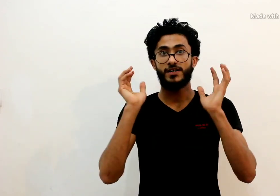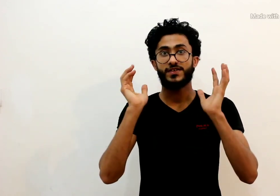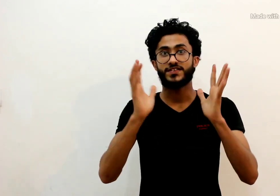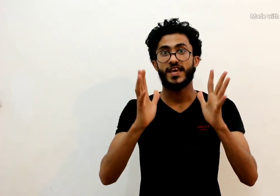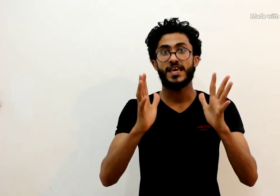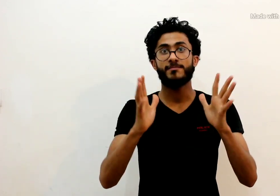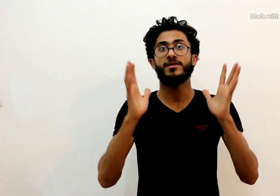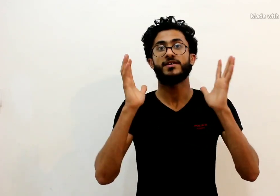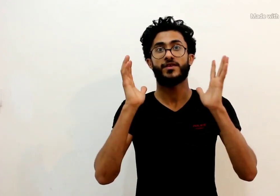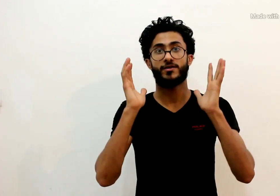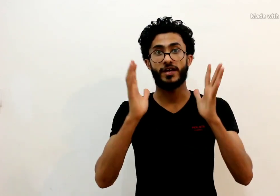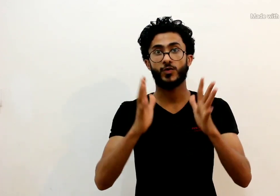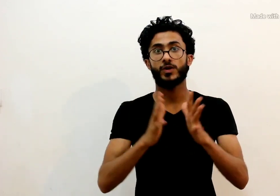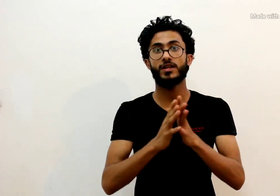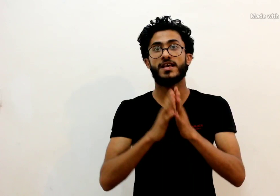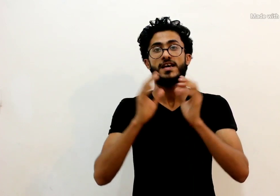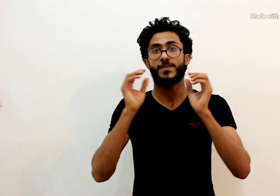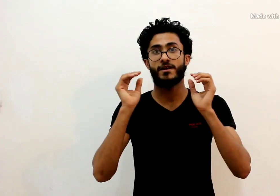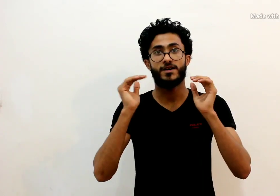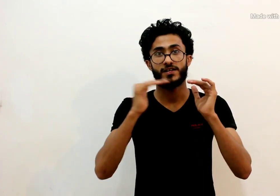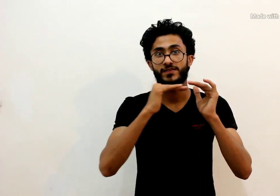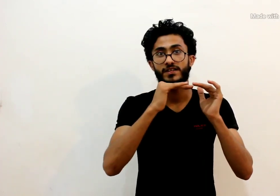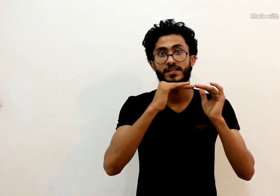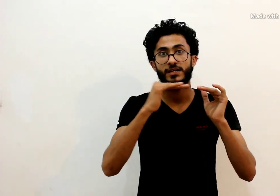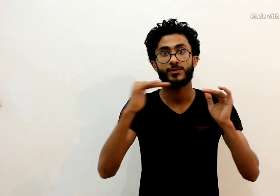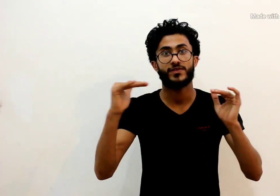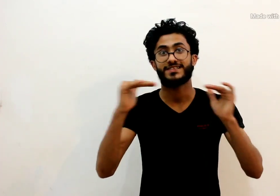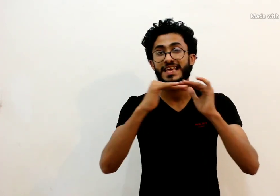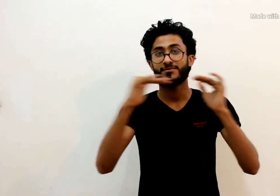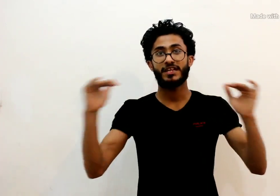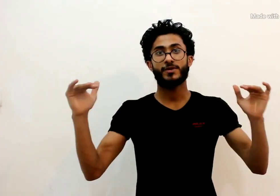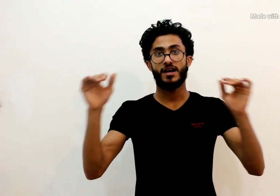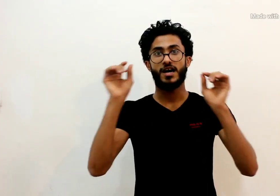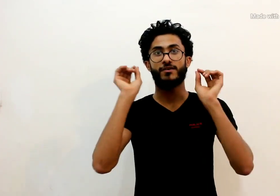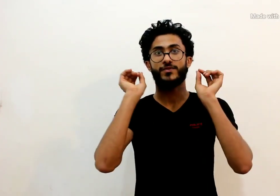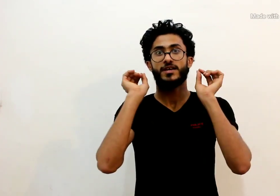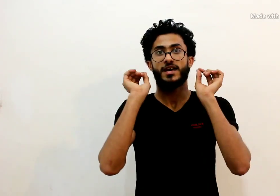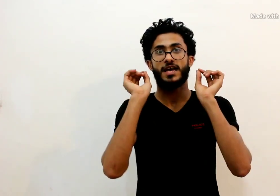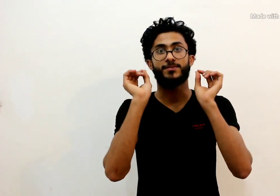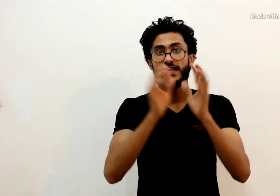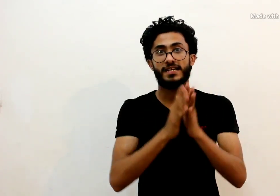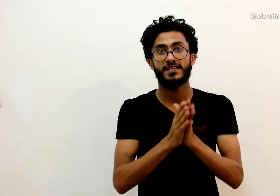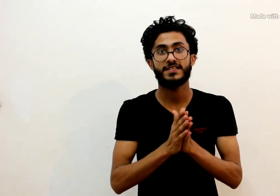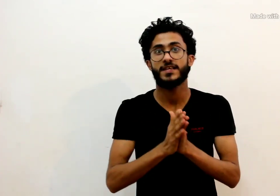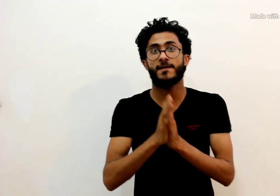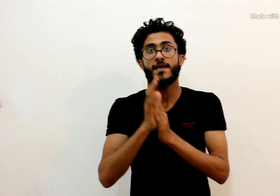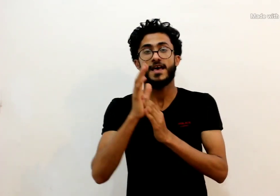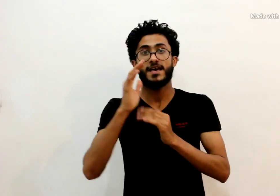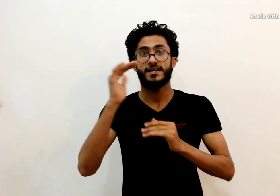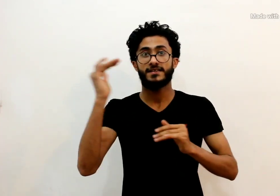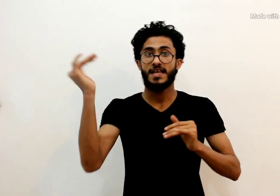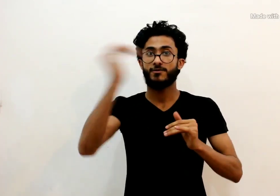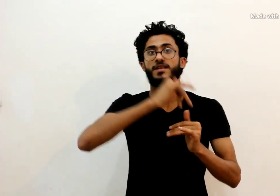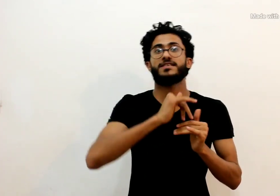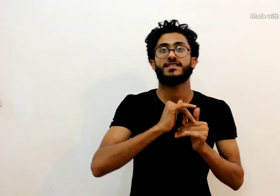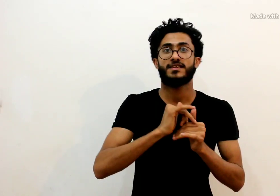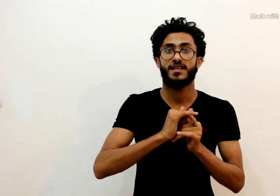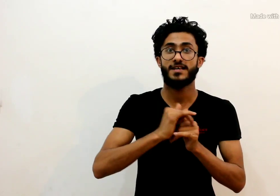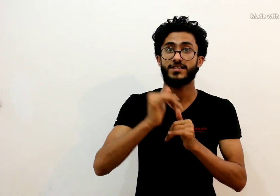the same. They are equal. They are in the same degree of politeness. And now let's